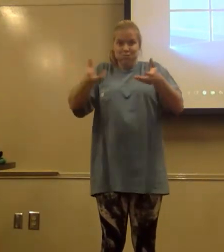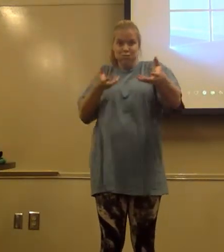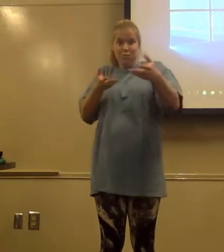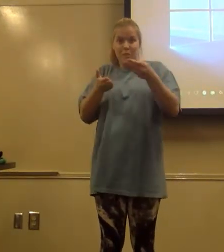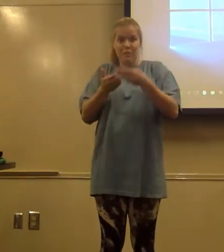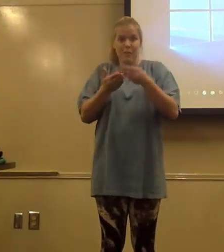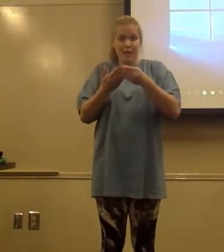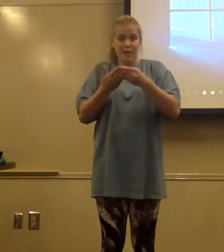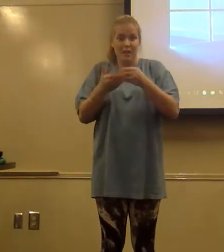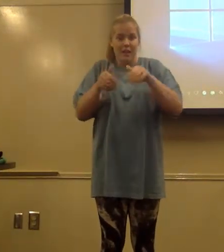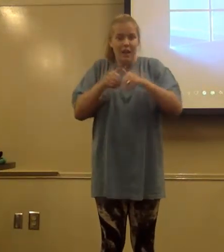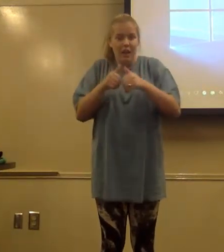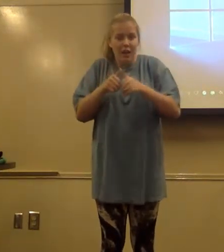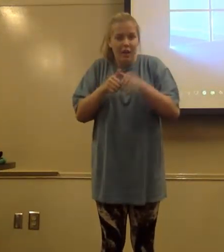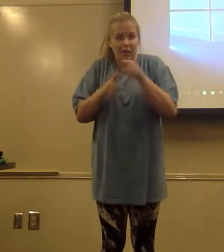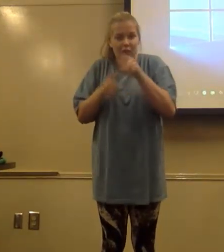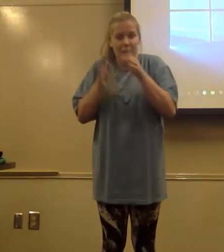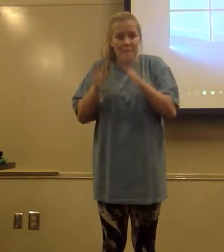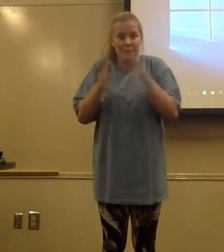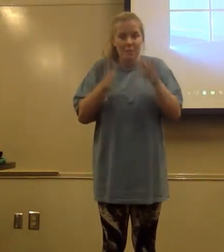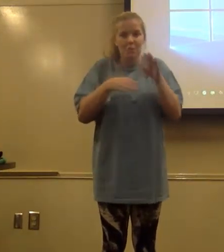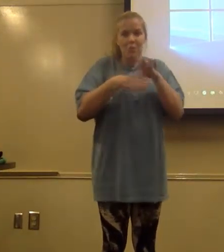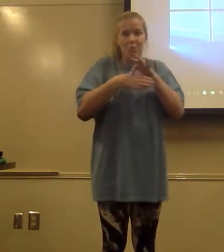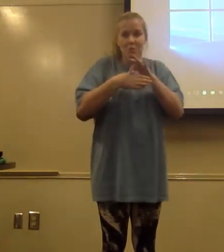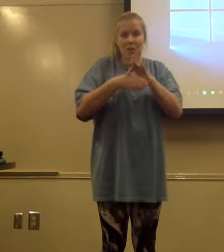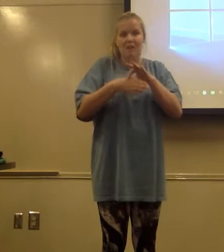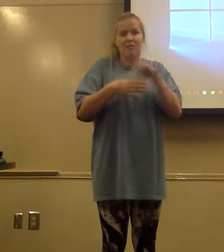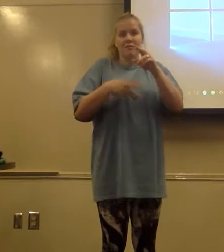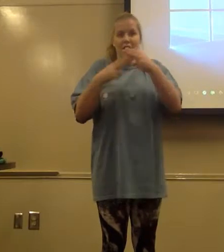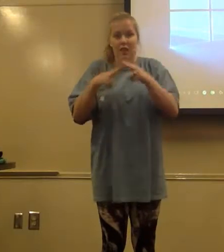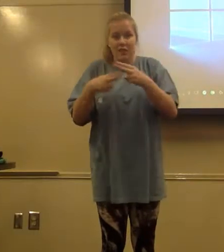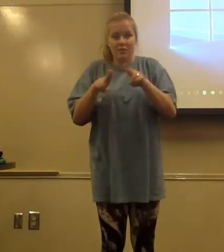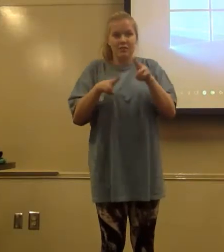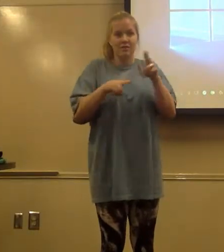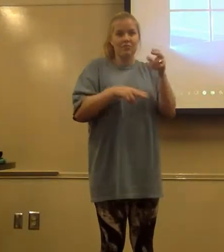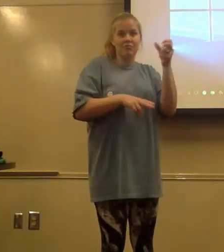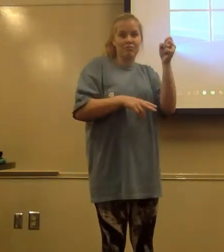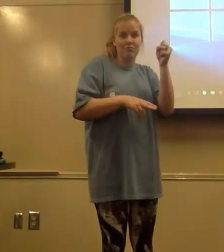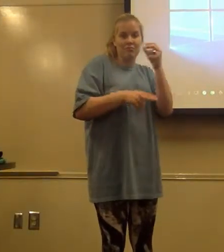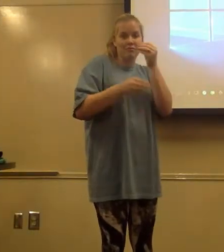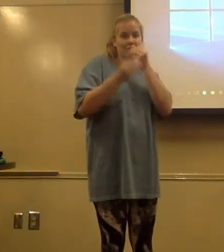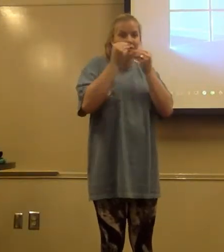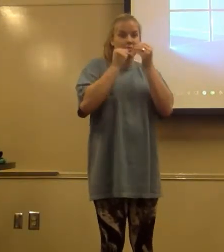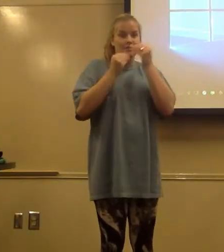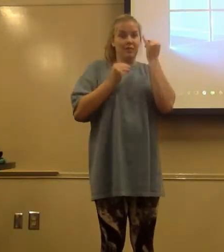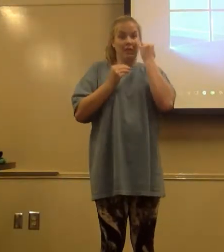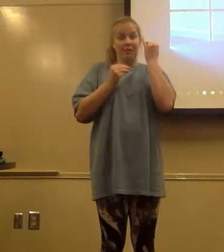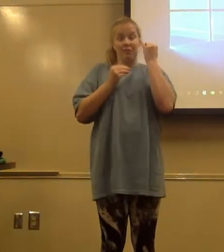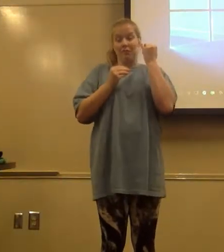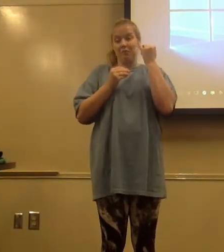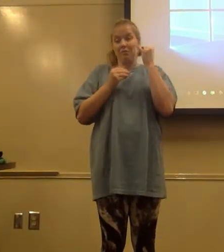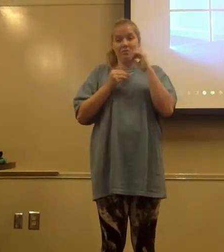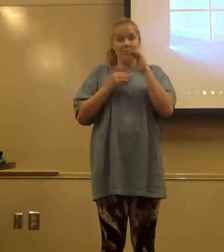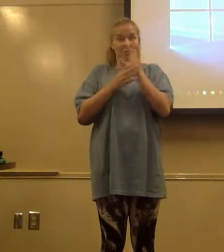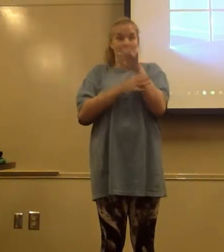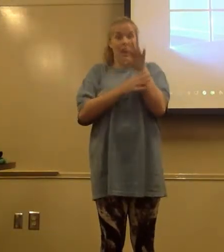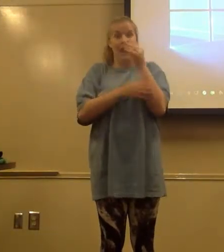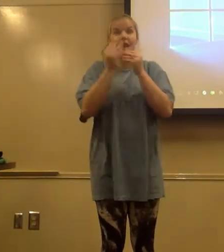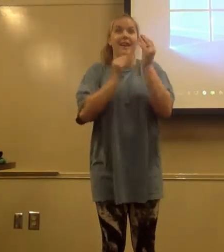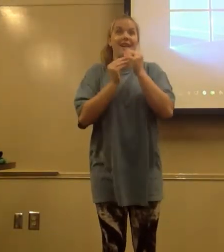docs, is these blood pressure checks, which wouldn't be necessary if they didn't have high blood pressure. The number one killer risk factor in the world, 9 million people dying of